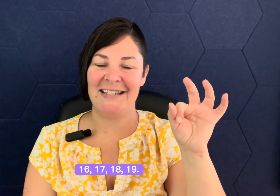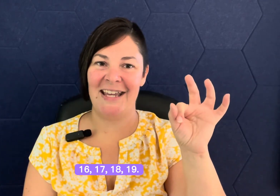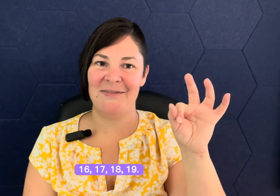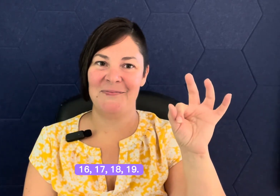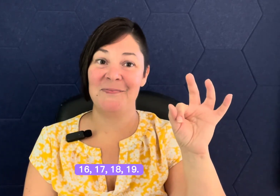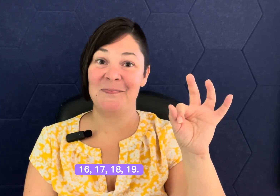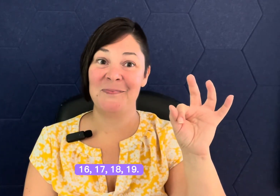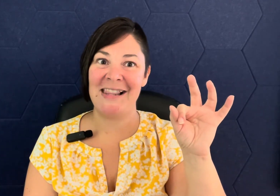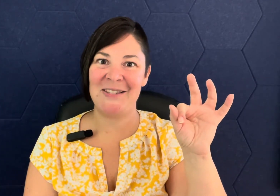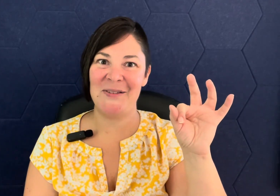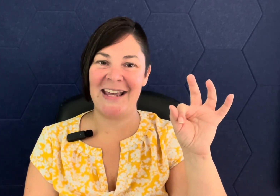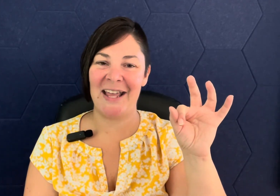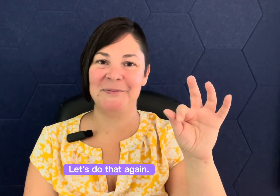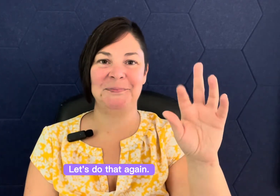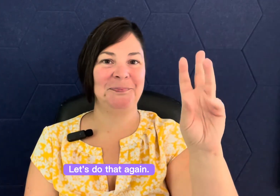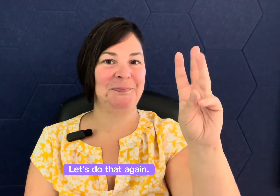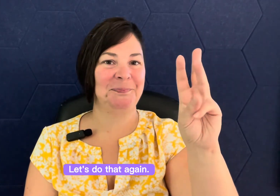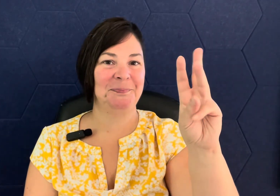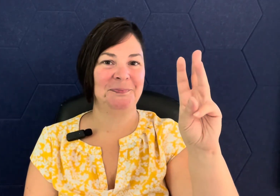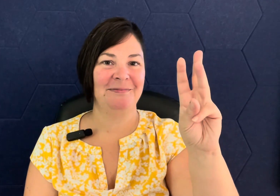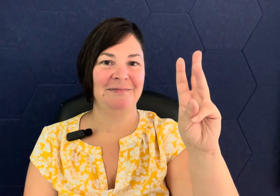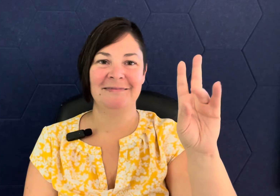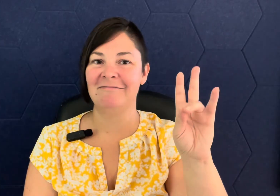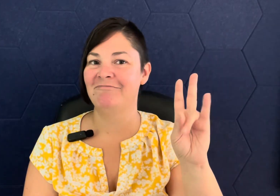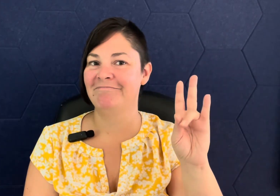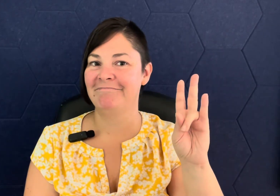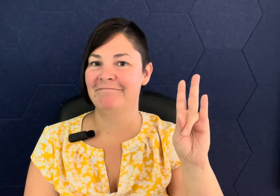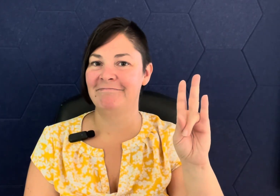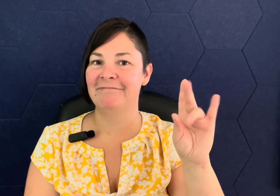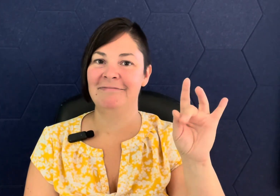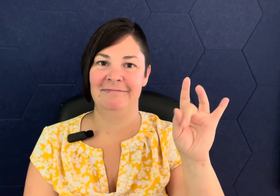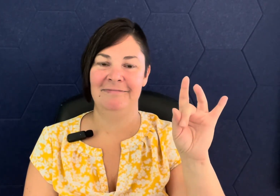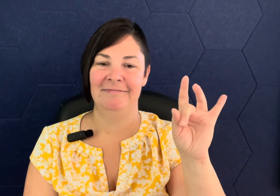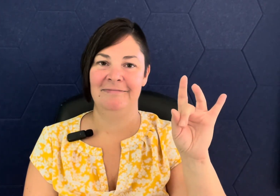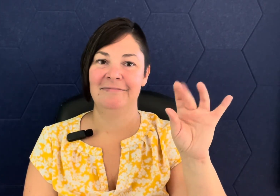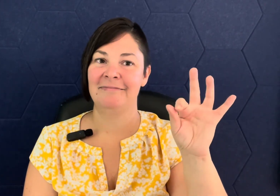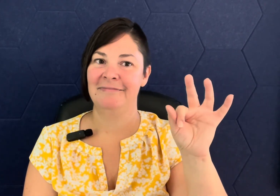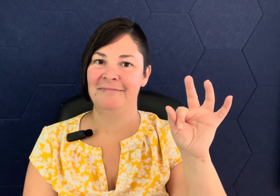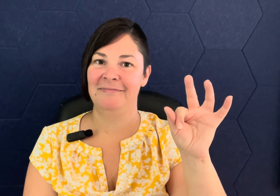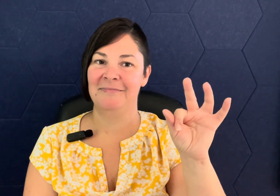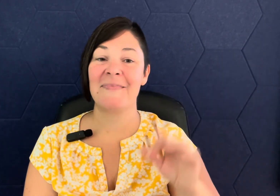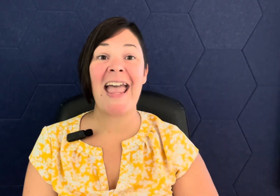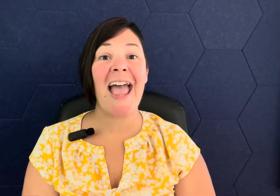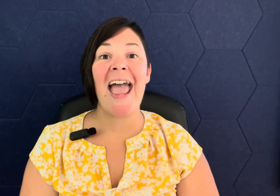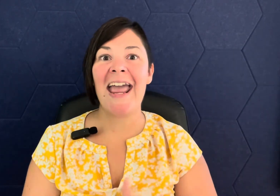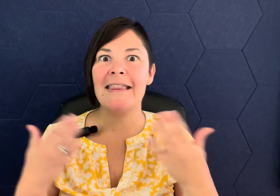19. Let's do that again. And